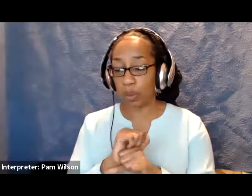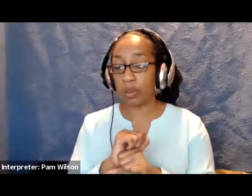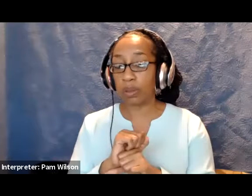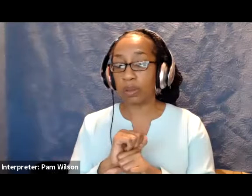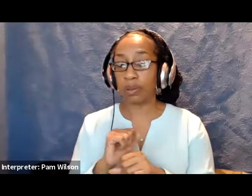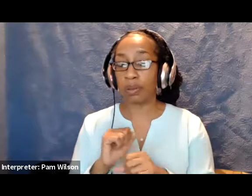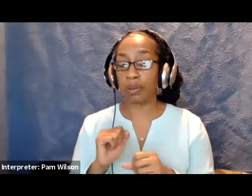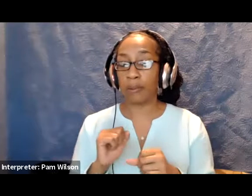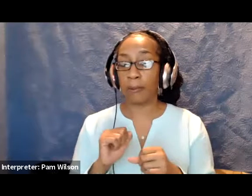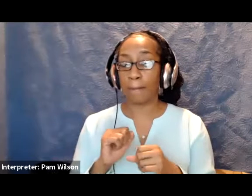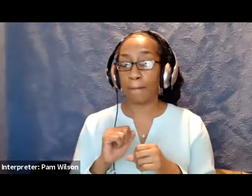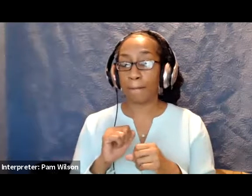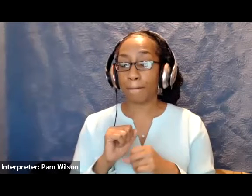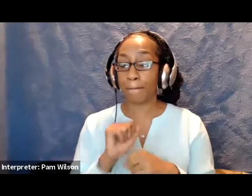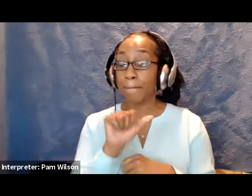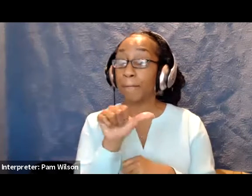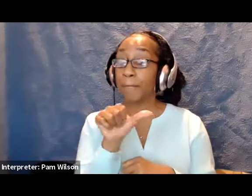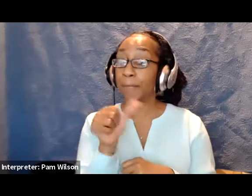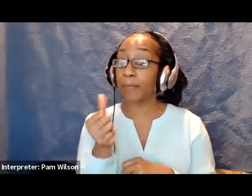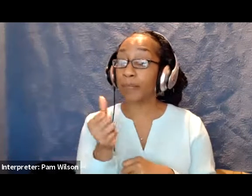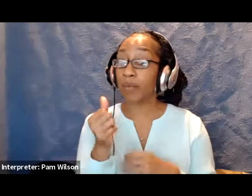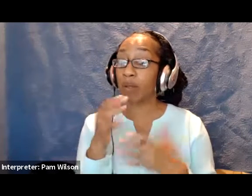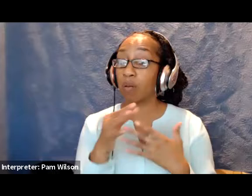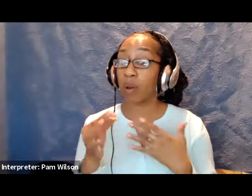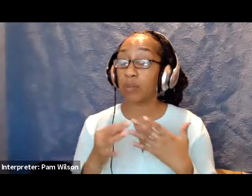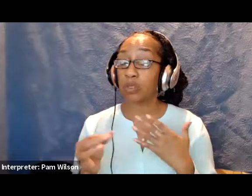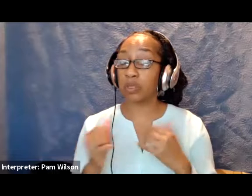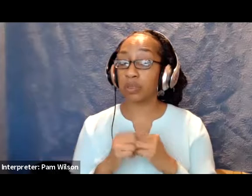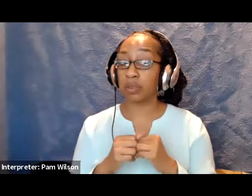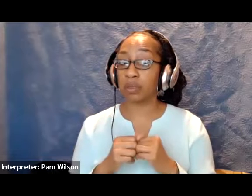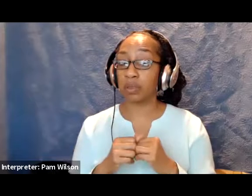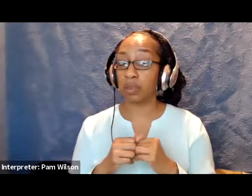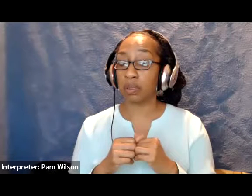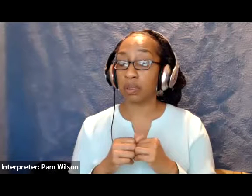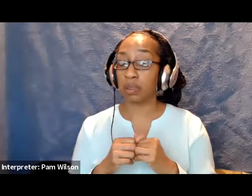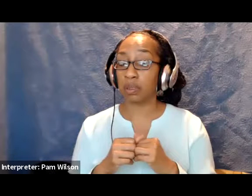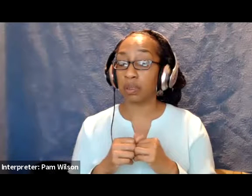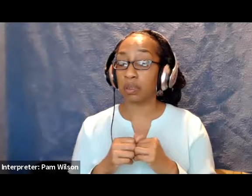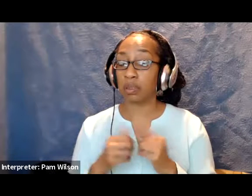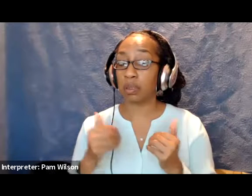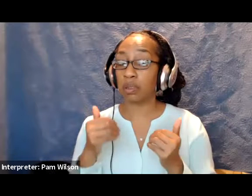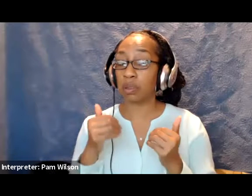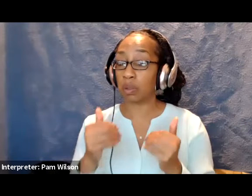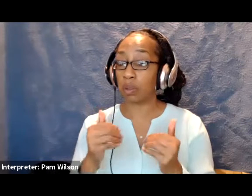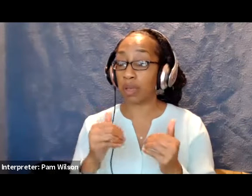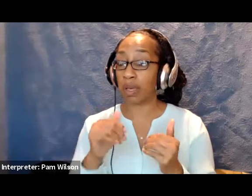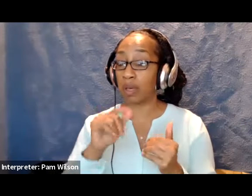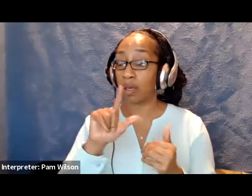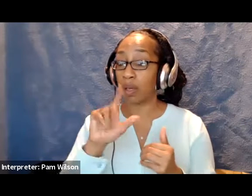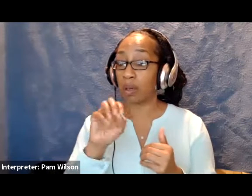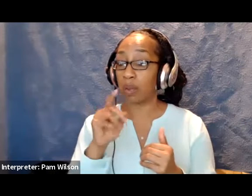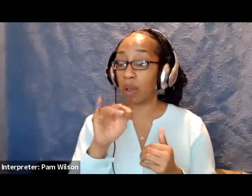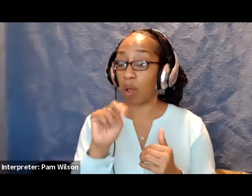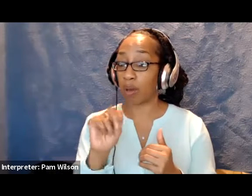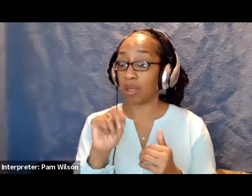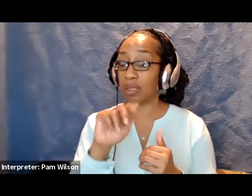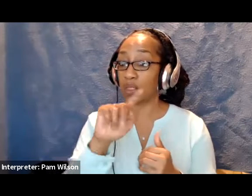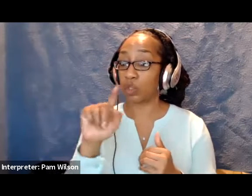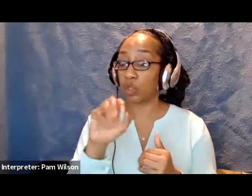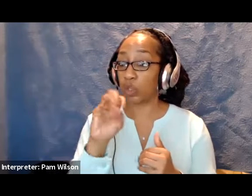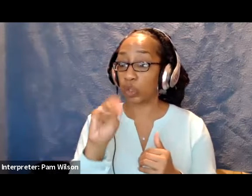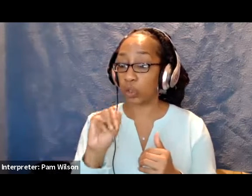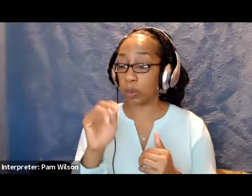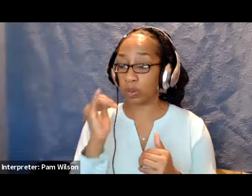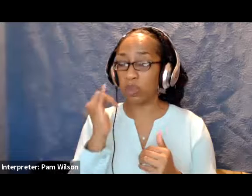So the other option is to use, go ahead and log into Zoom if you have a membership and enter